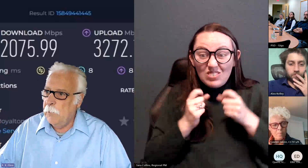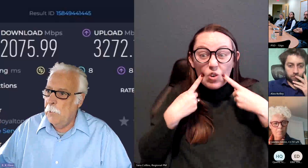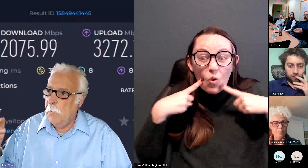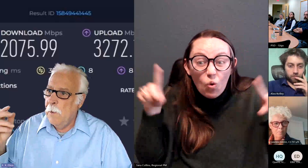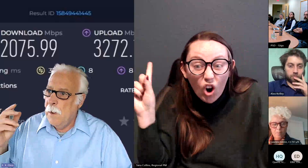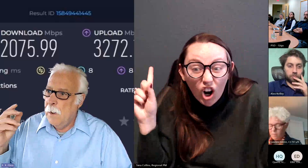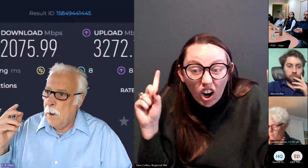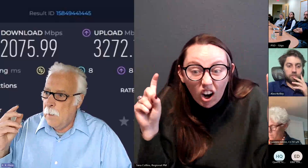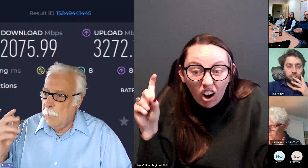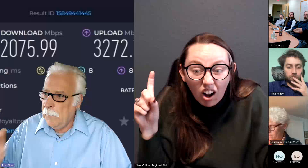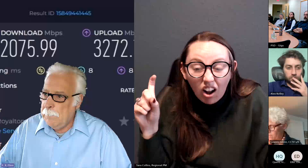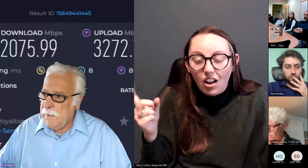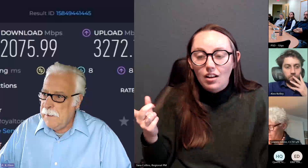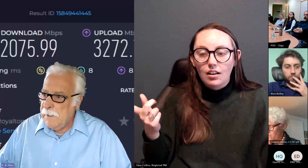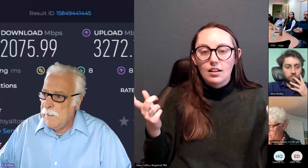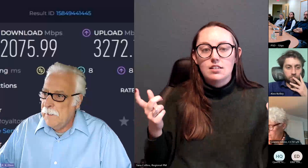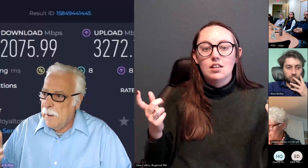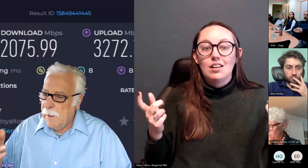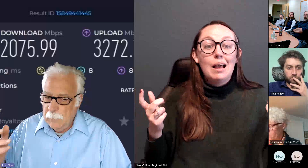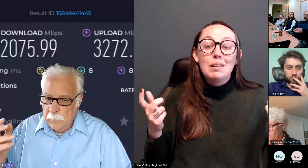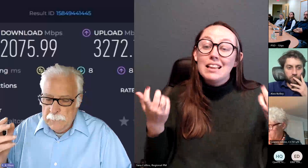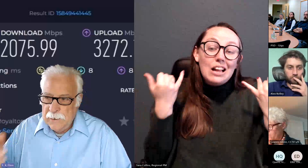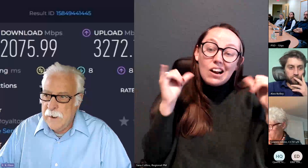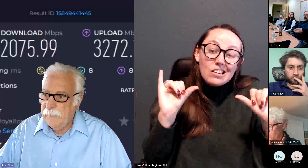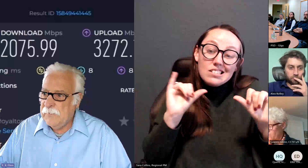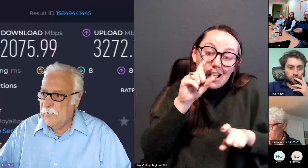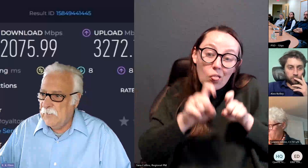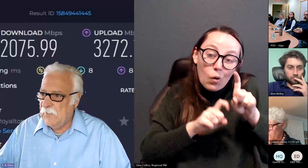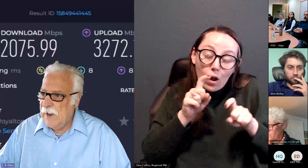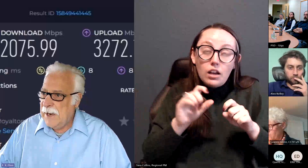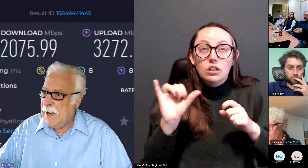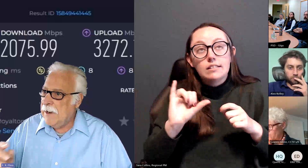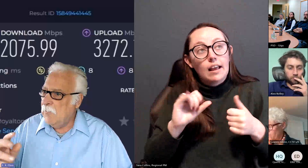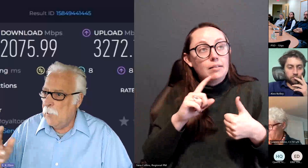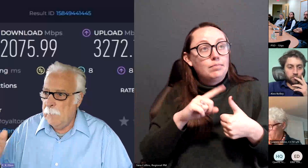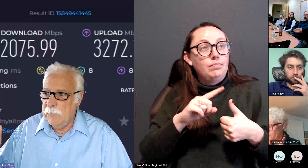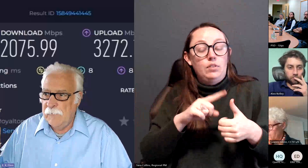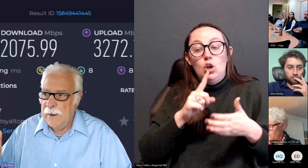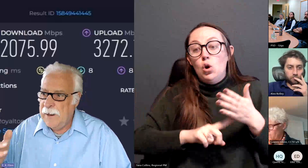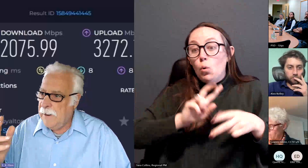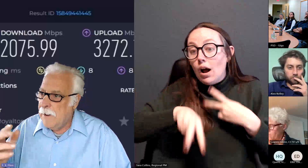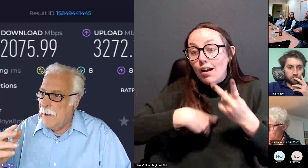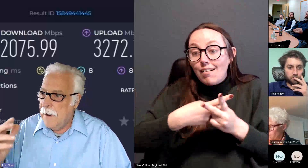flow through. Will it be enough